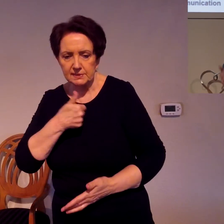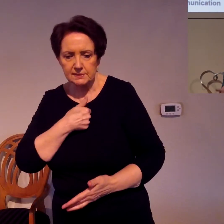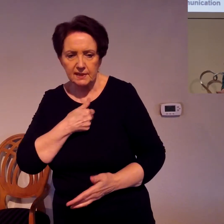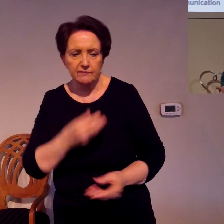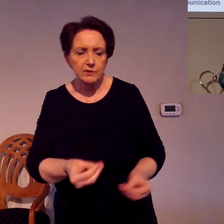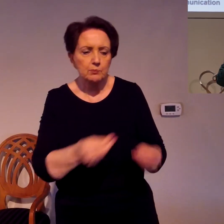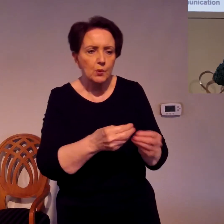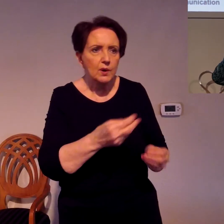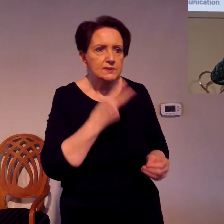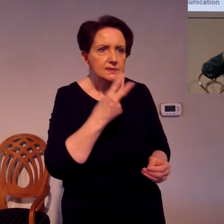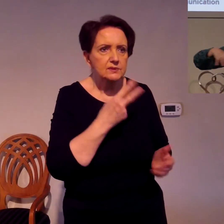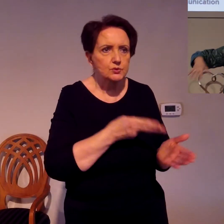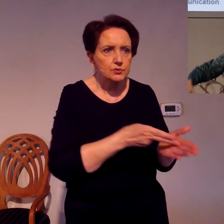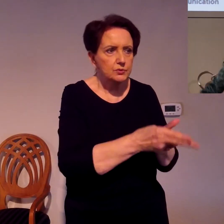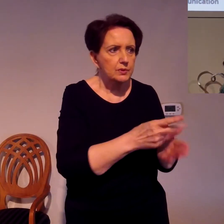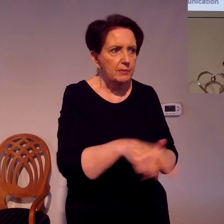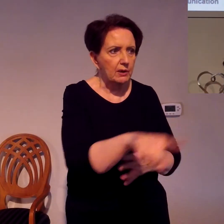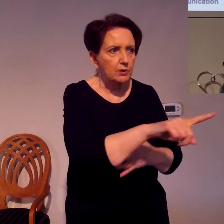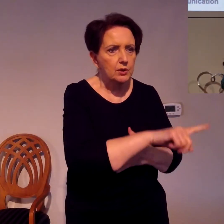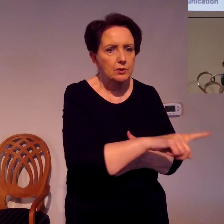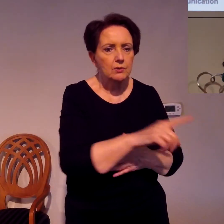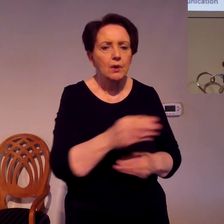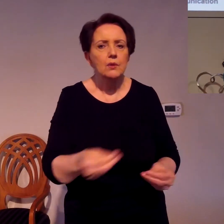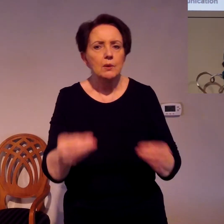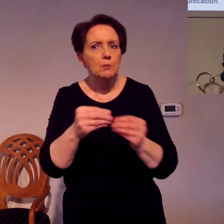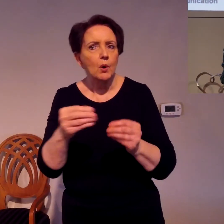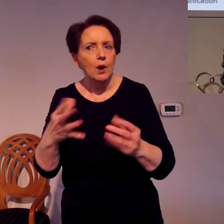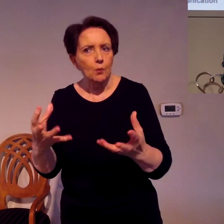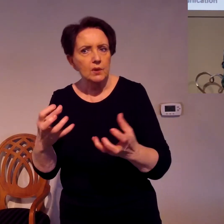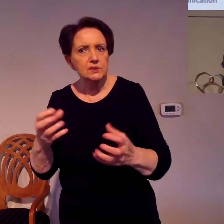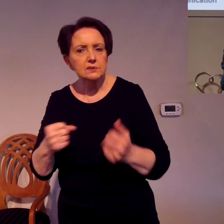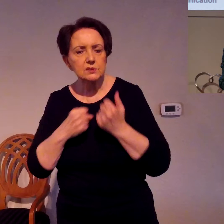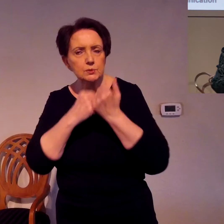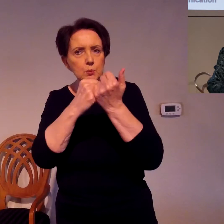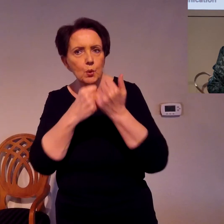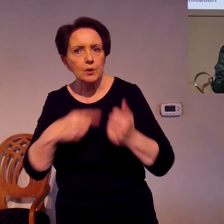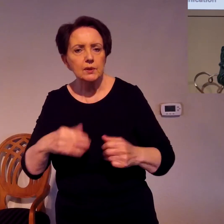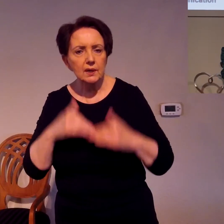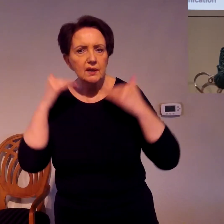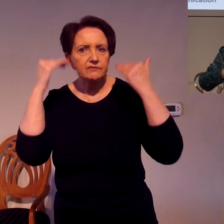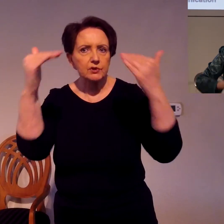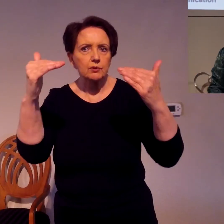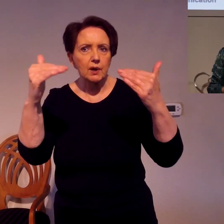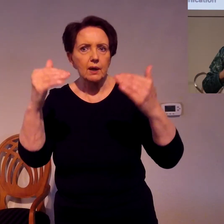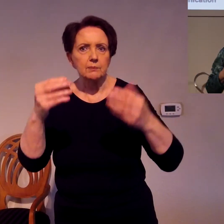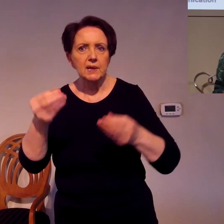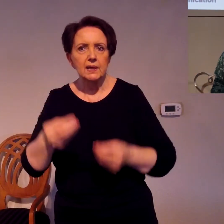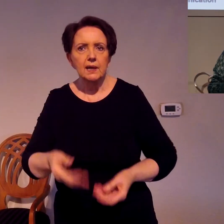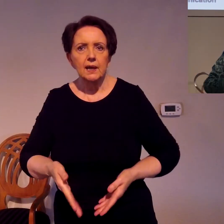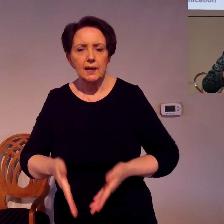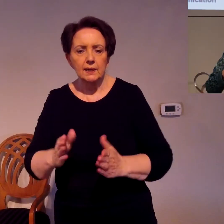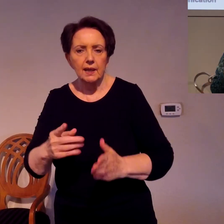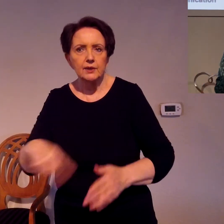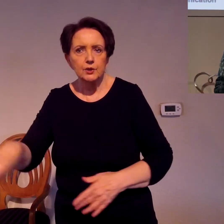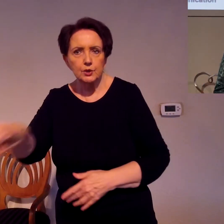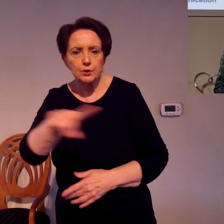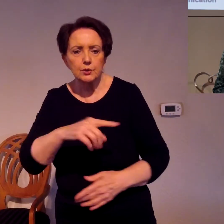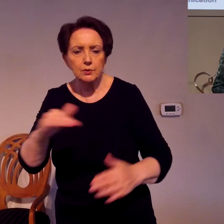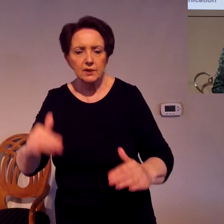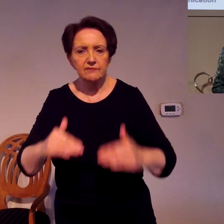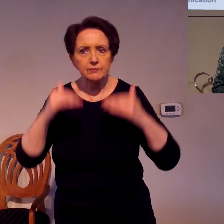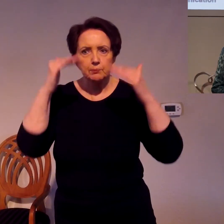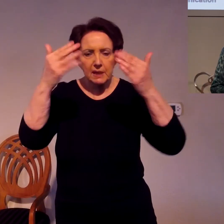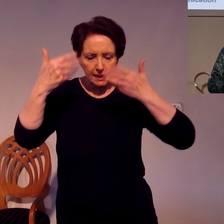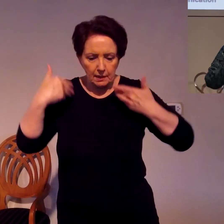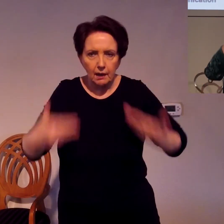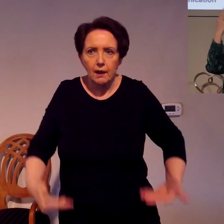about you, the more I want to lift you up into who you are and let you lift me up into who I